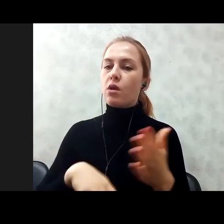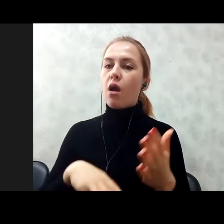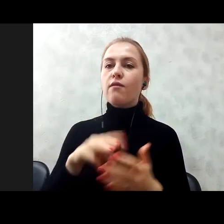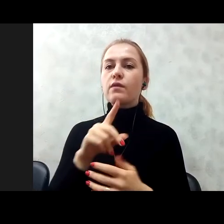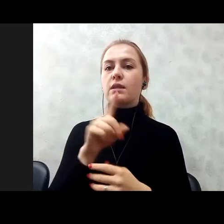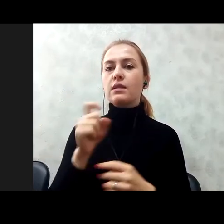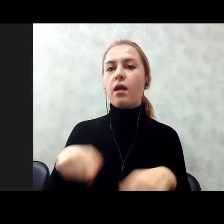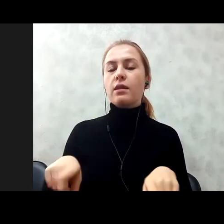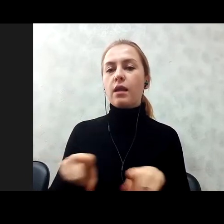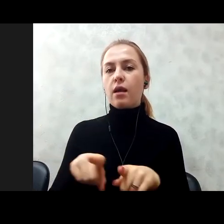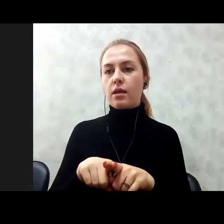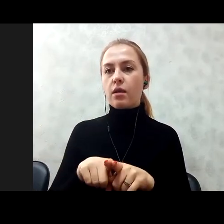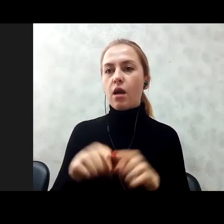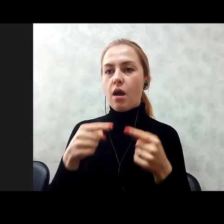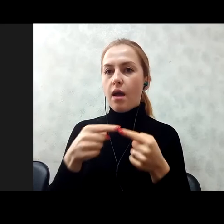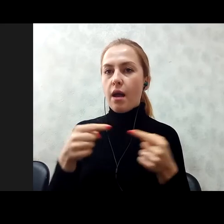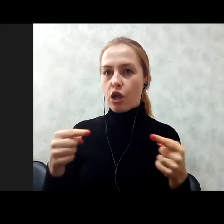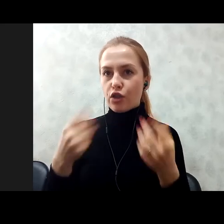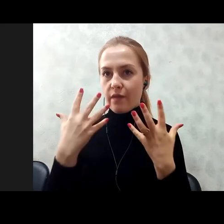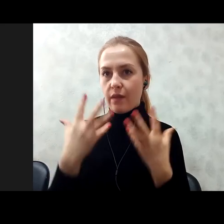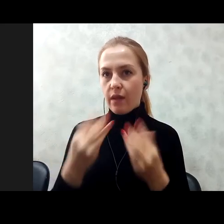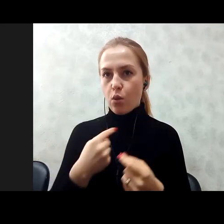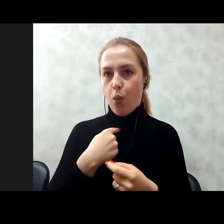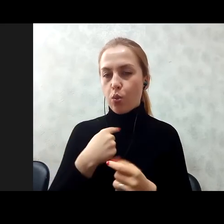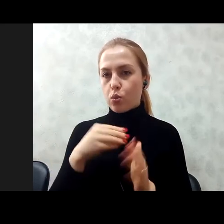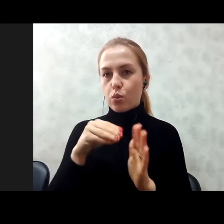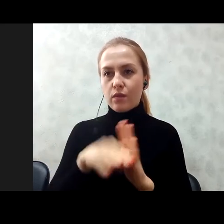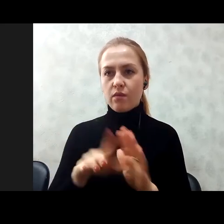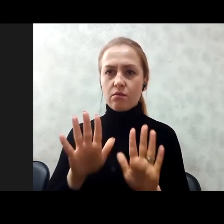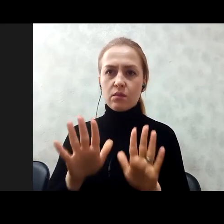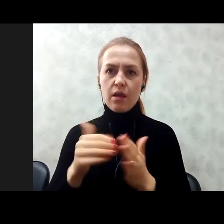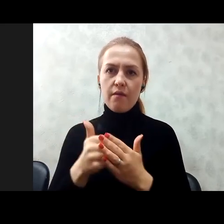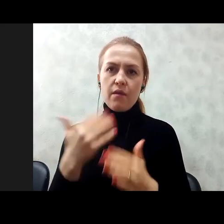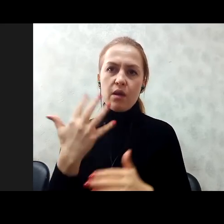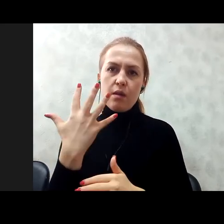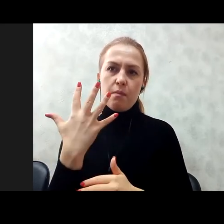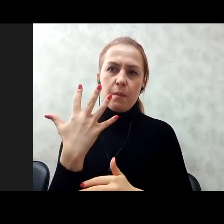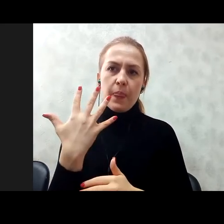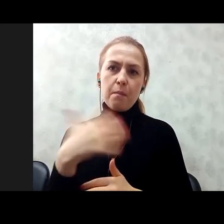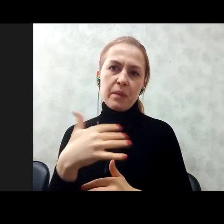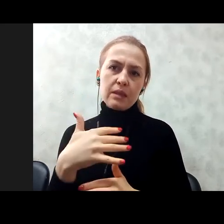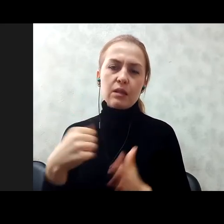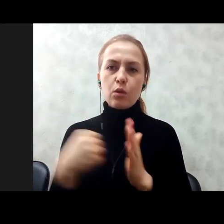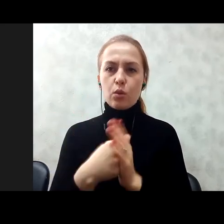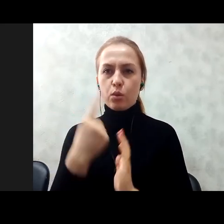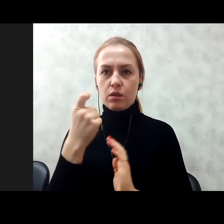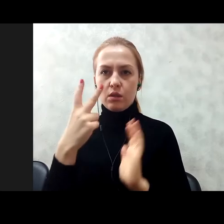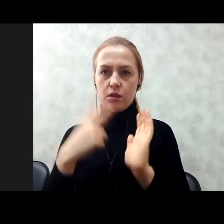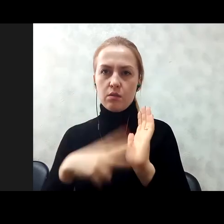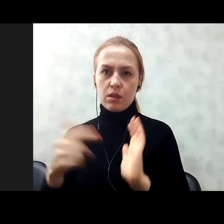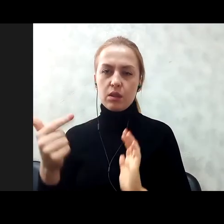the fine for such irregularities on the election or the voting day is 150